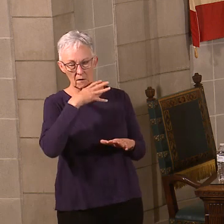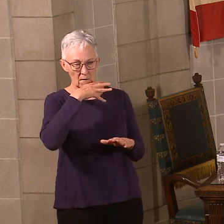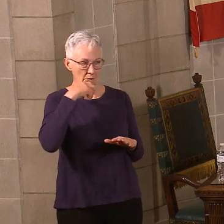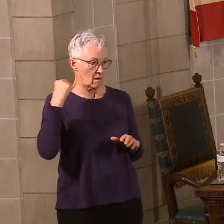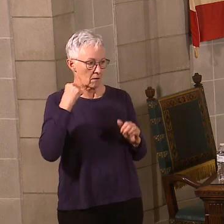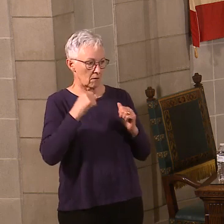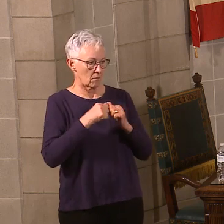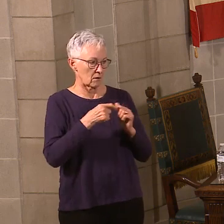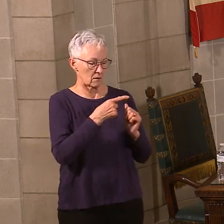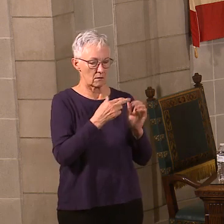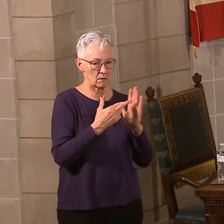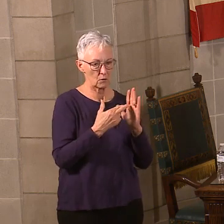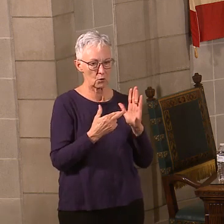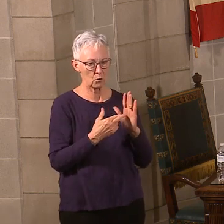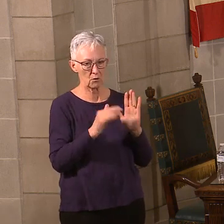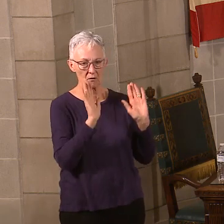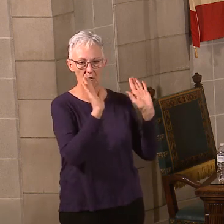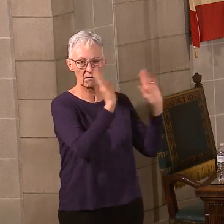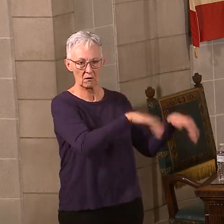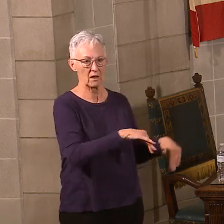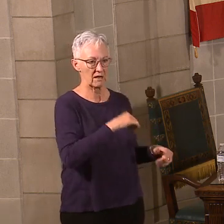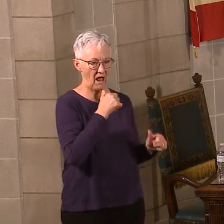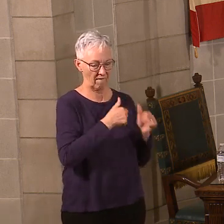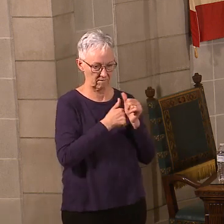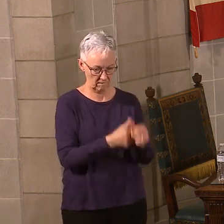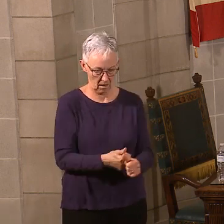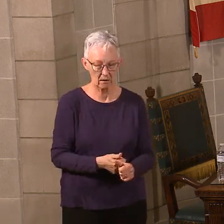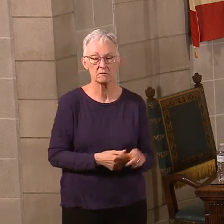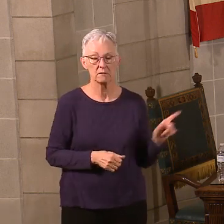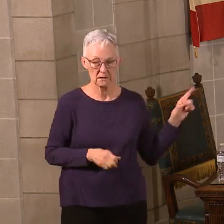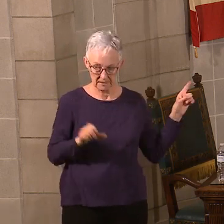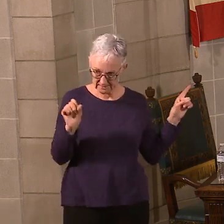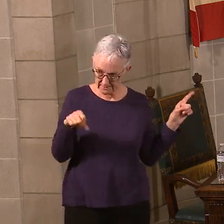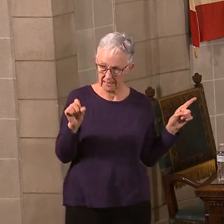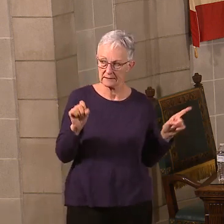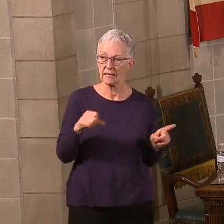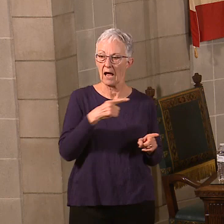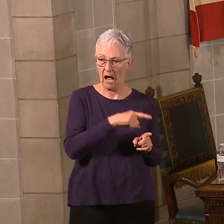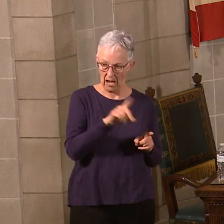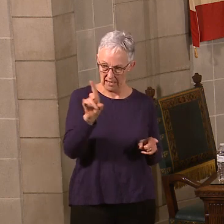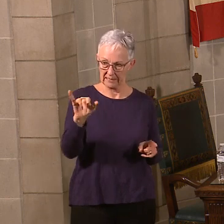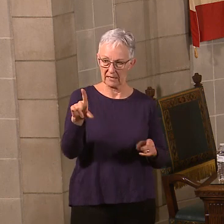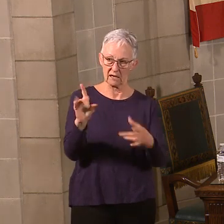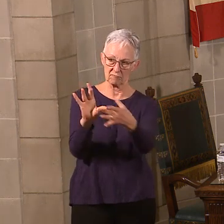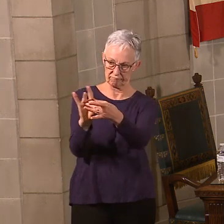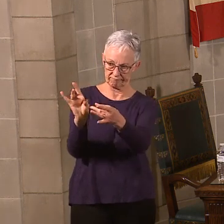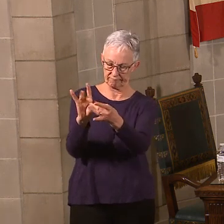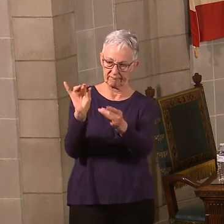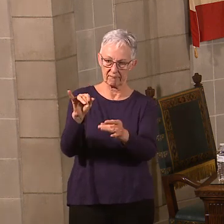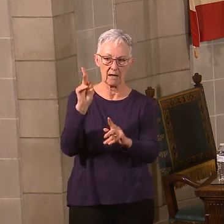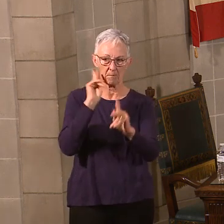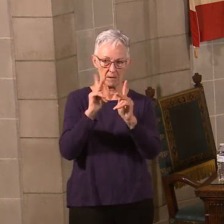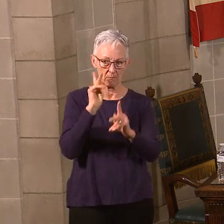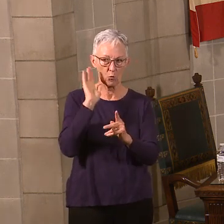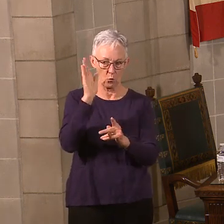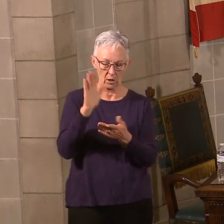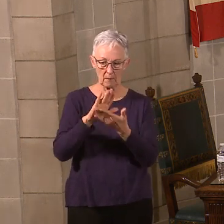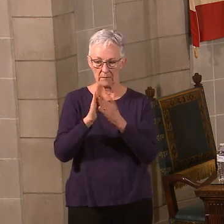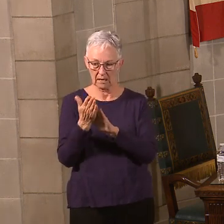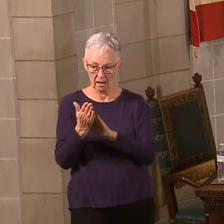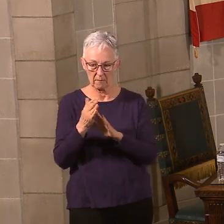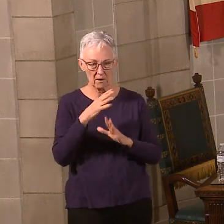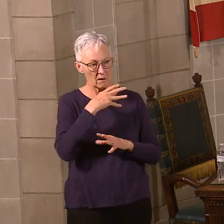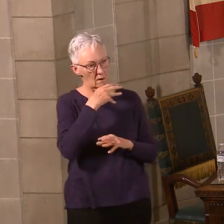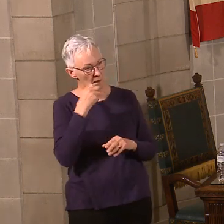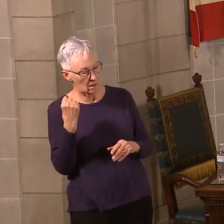is still a concern that if we, if we go too early in some places, that people will get tired of that. But again, this is where we're just gonna have to continue to do that